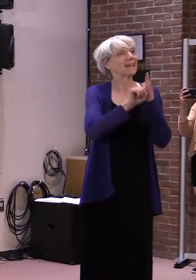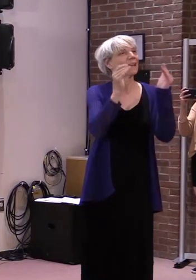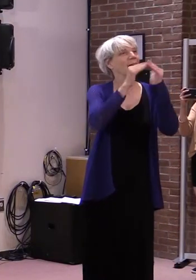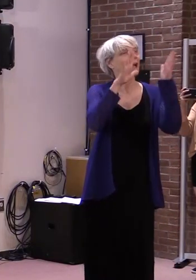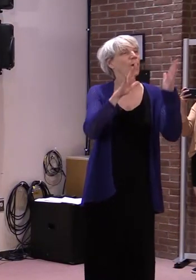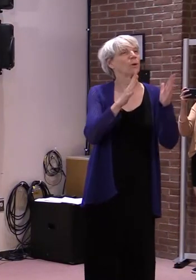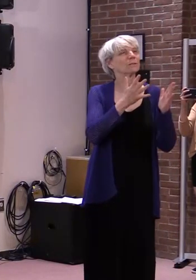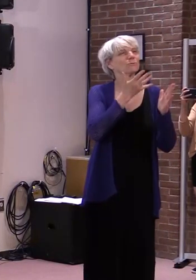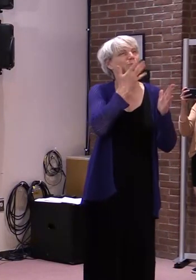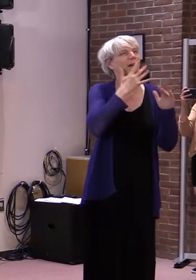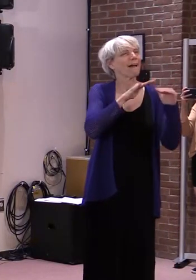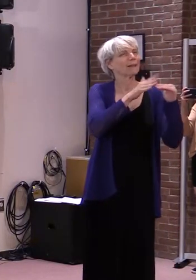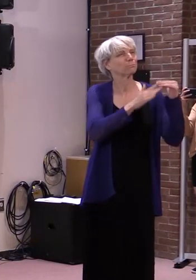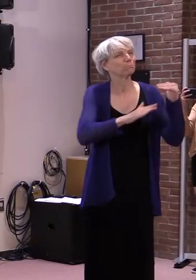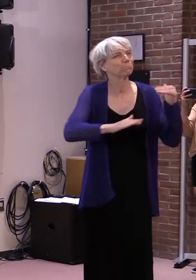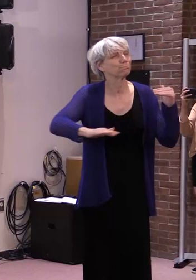Center,